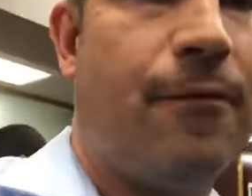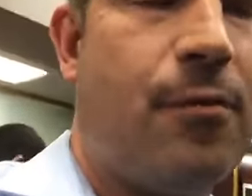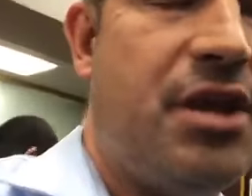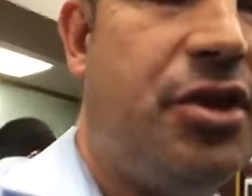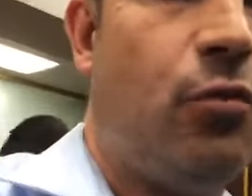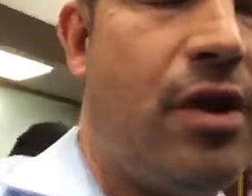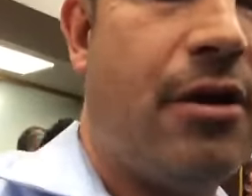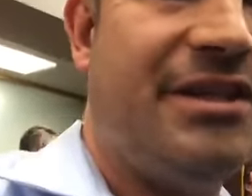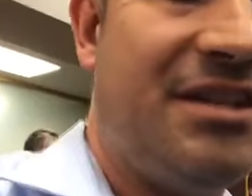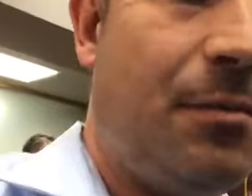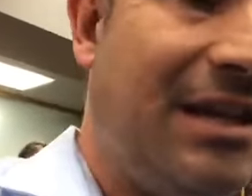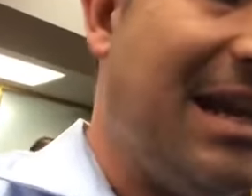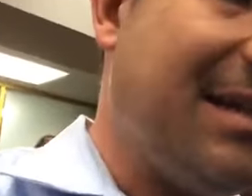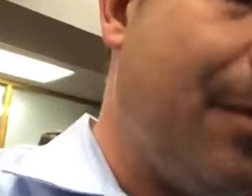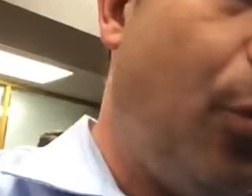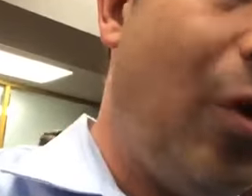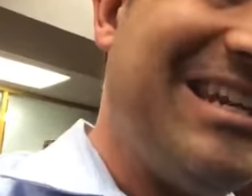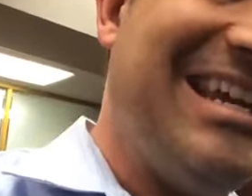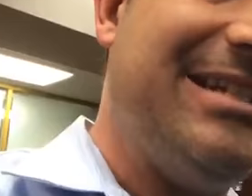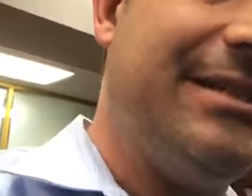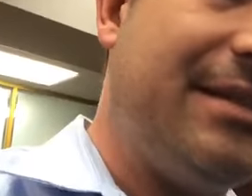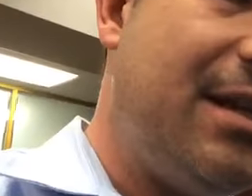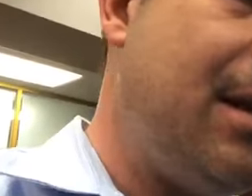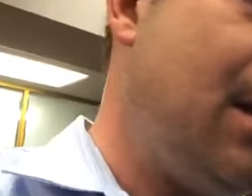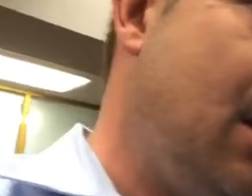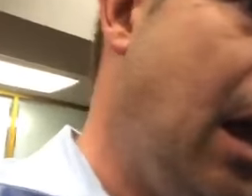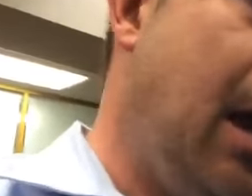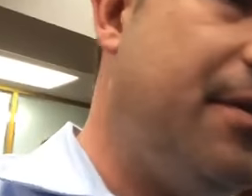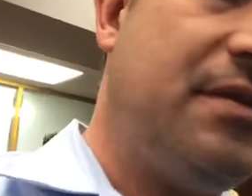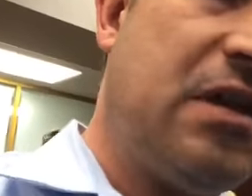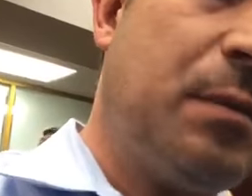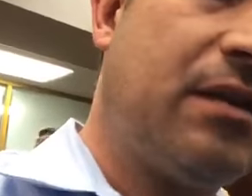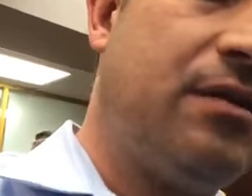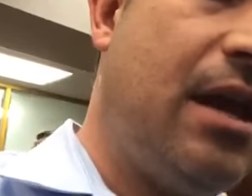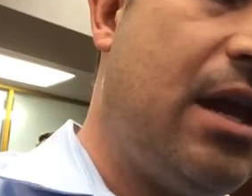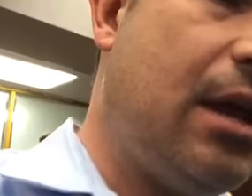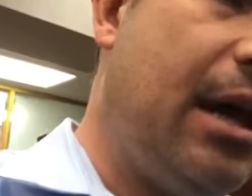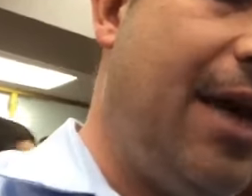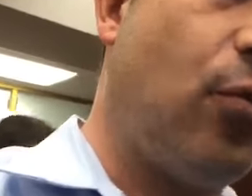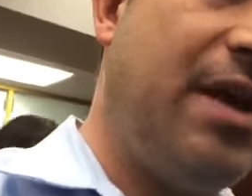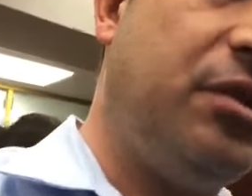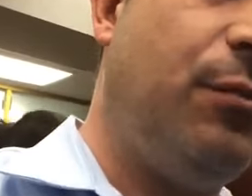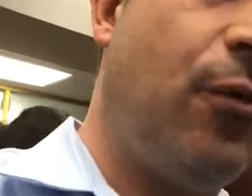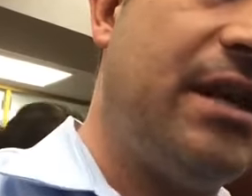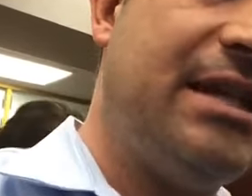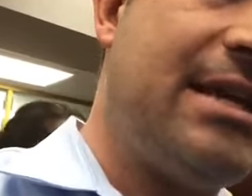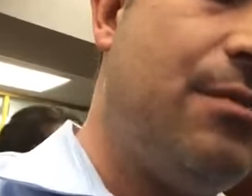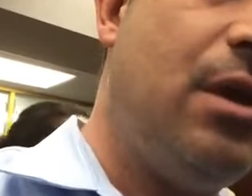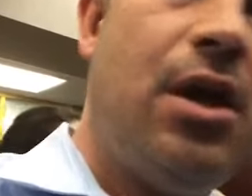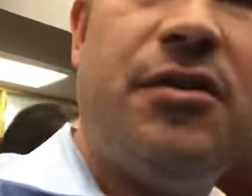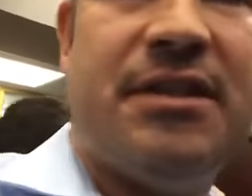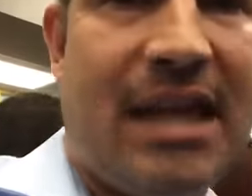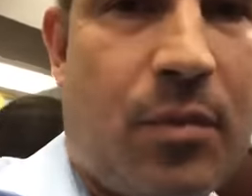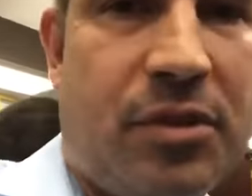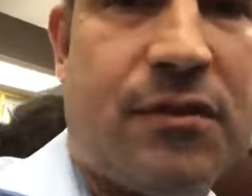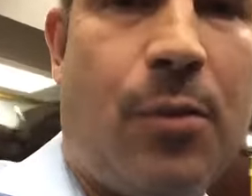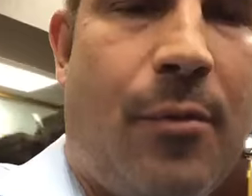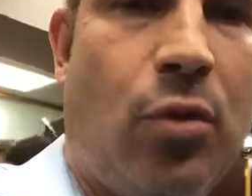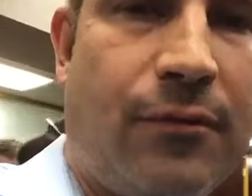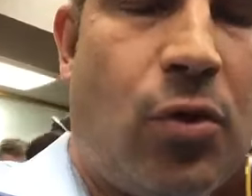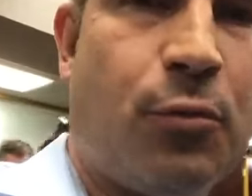more information. We are anticipating at some point getting to see this suspect that they have arrested before they take him to the Tampa